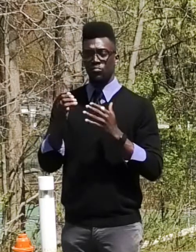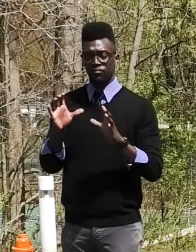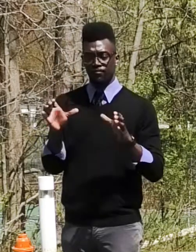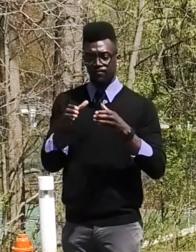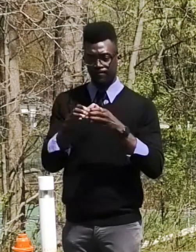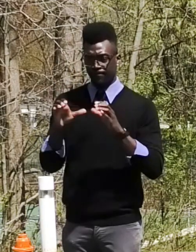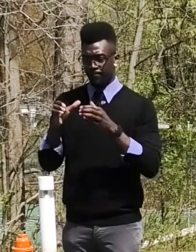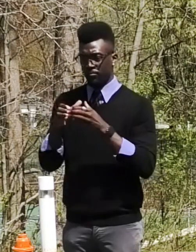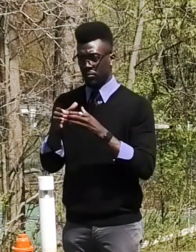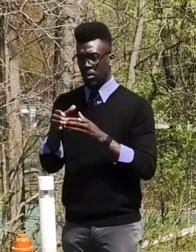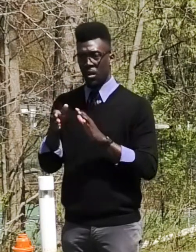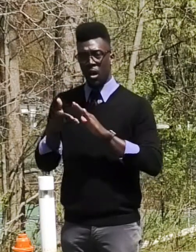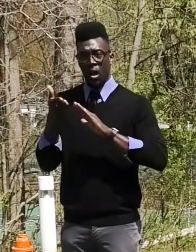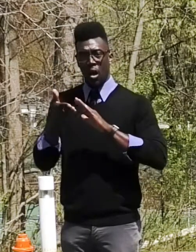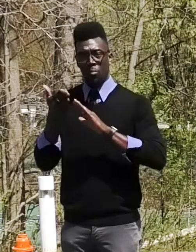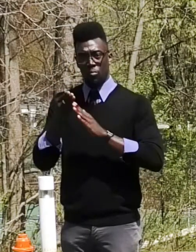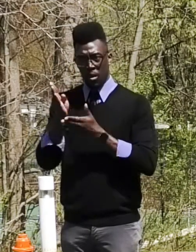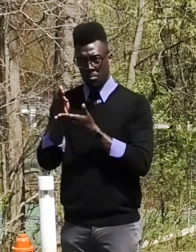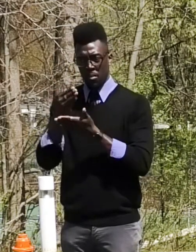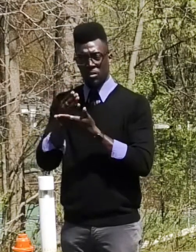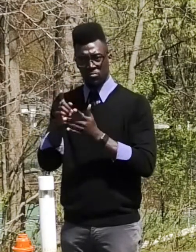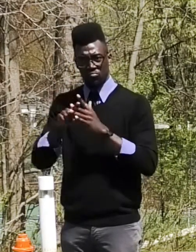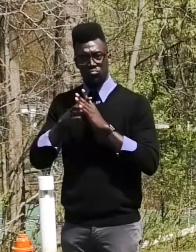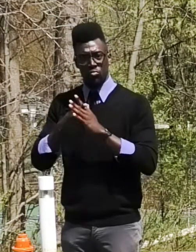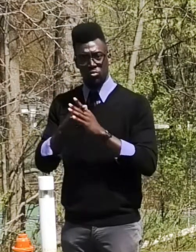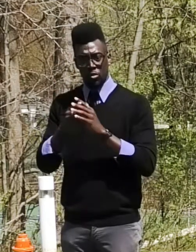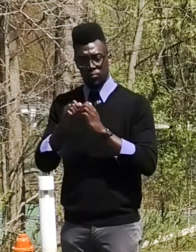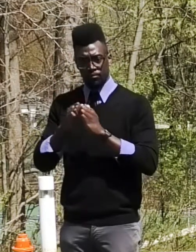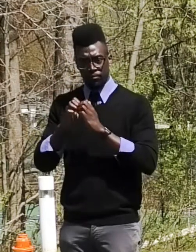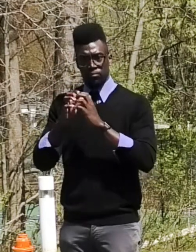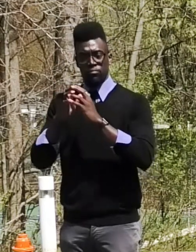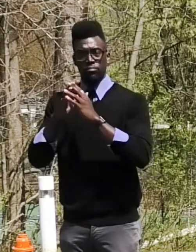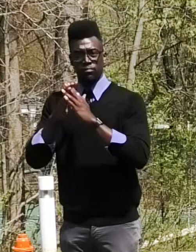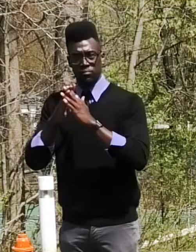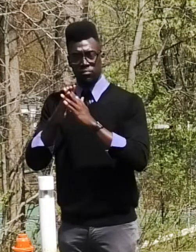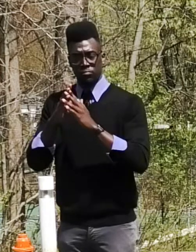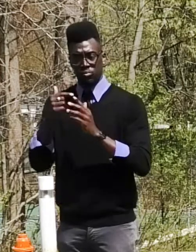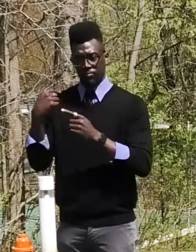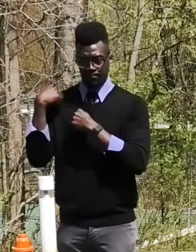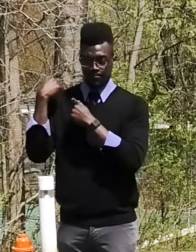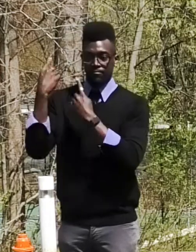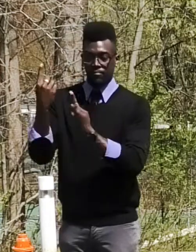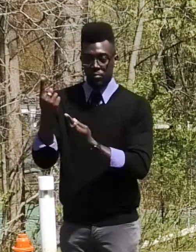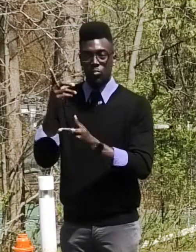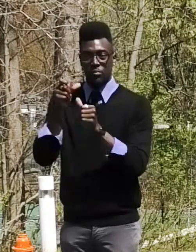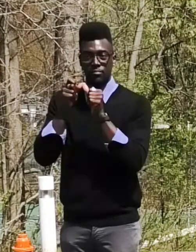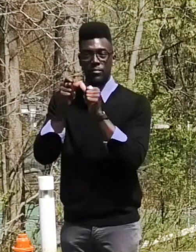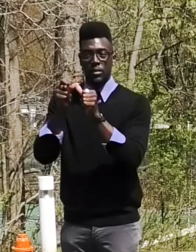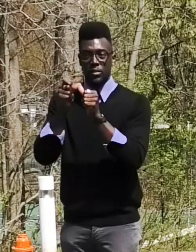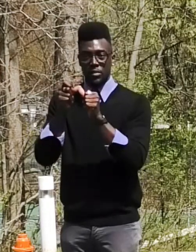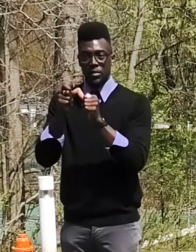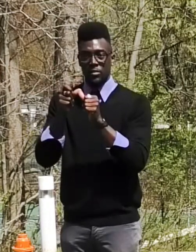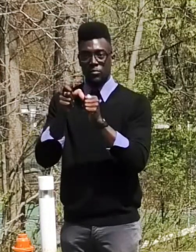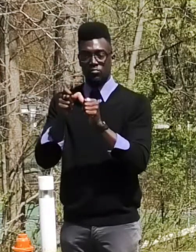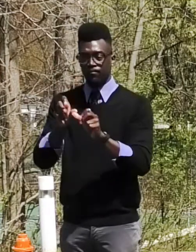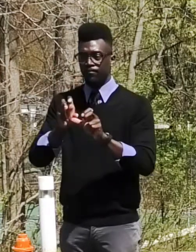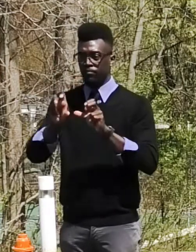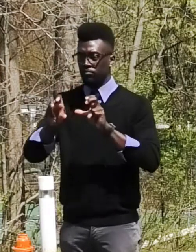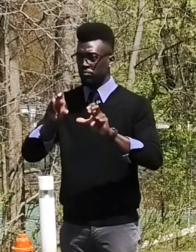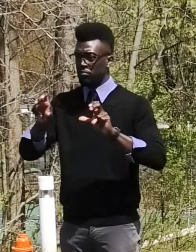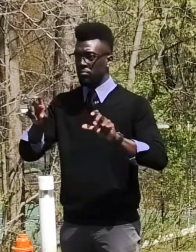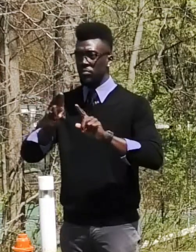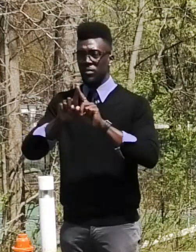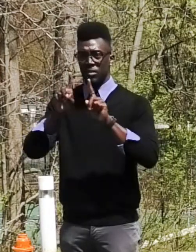operating budget, we will, as we have been building since I've been county executive, continue to invest in